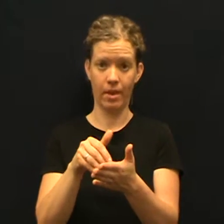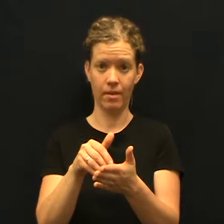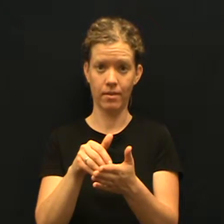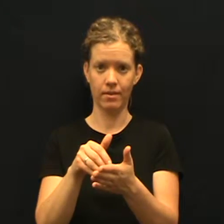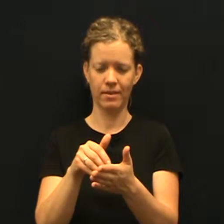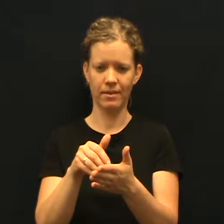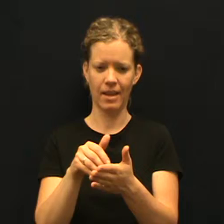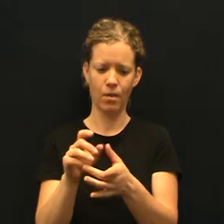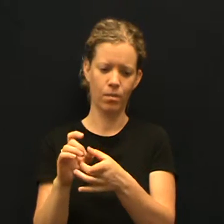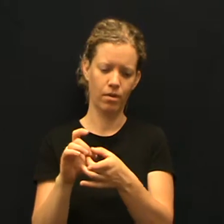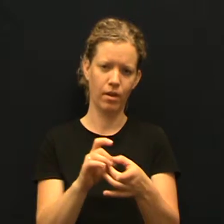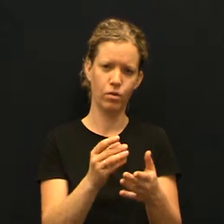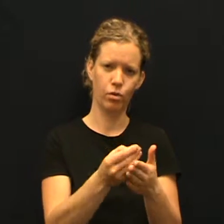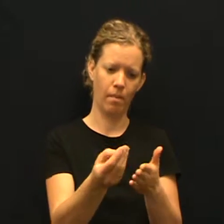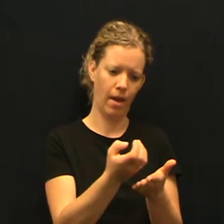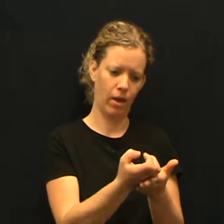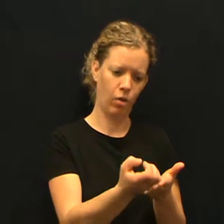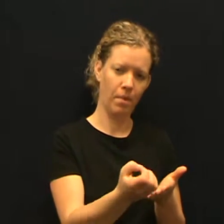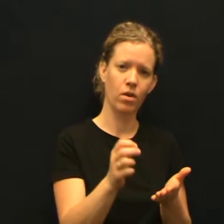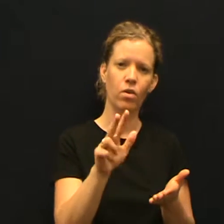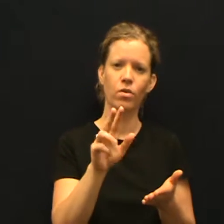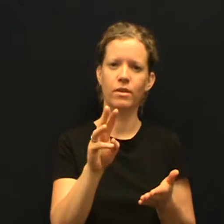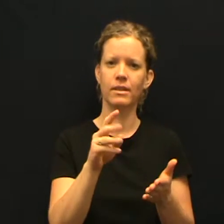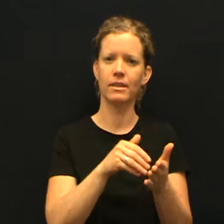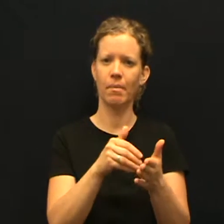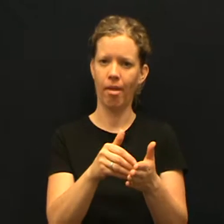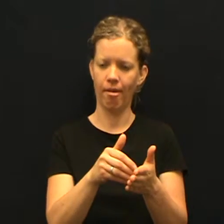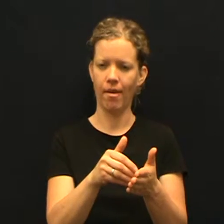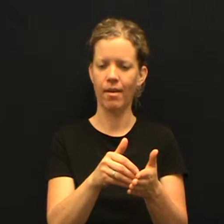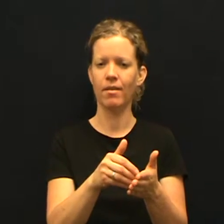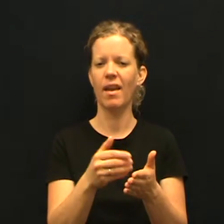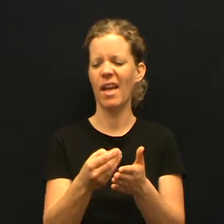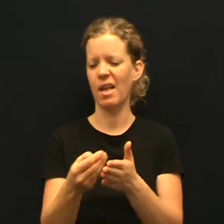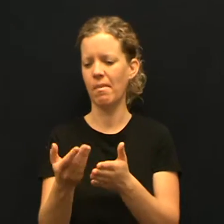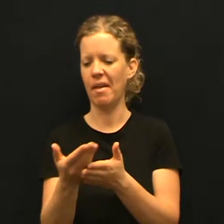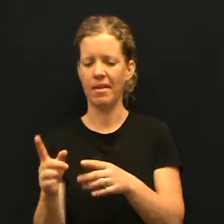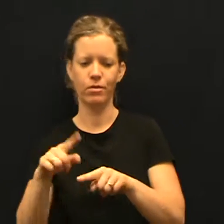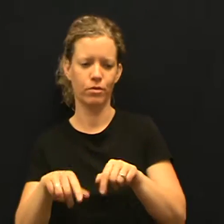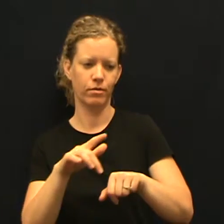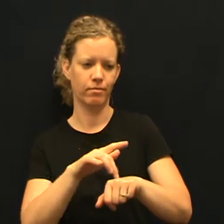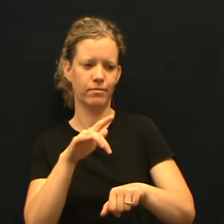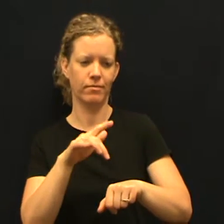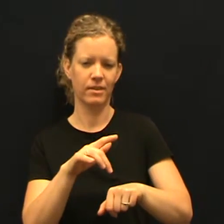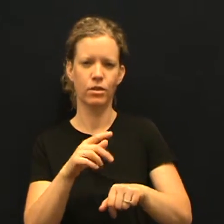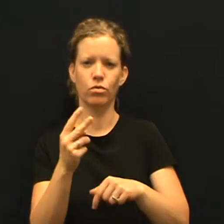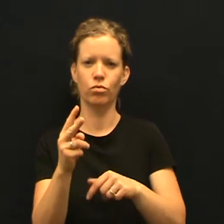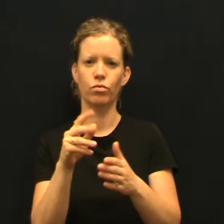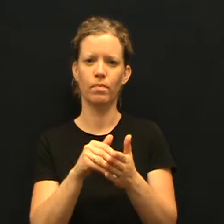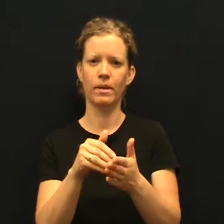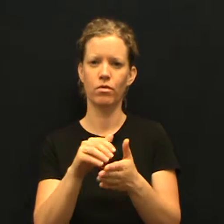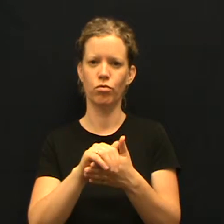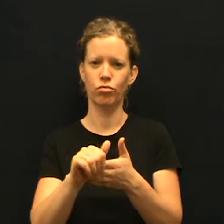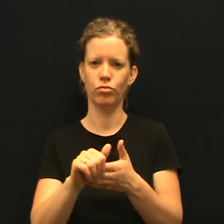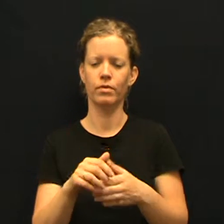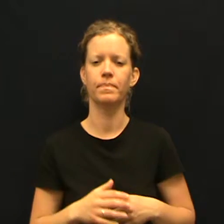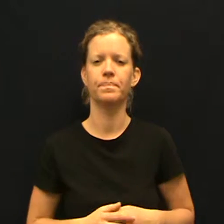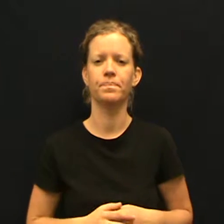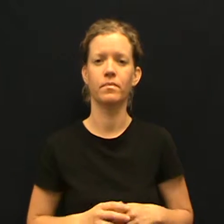purchase of equipment of 36 million and the purchase of intangibles of 2 million. Okay, the third category we look